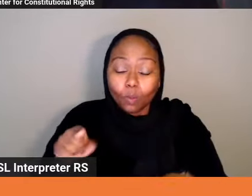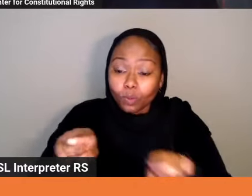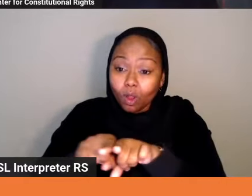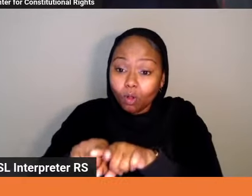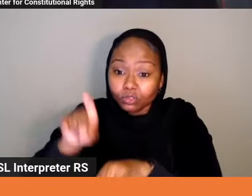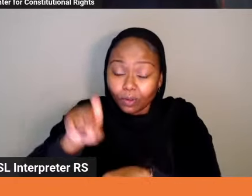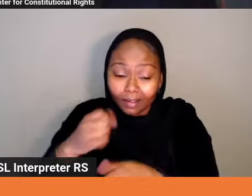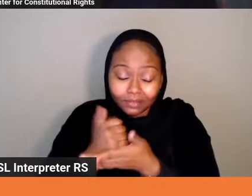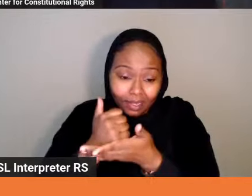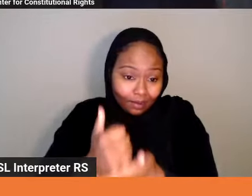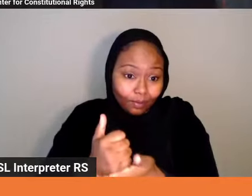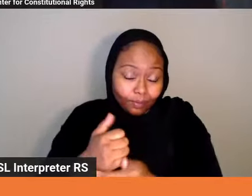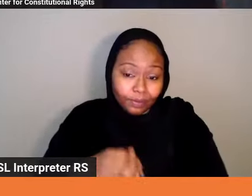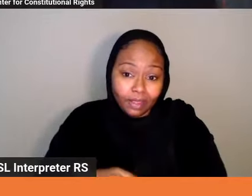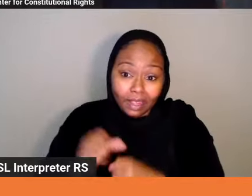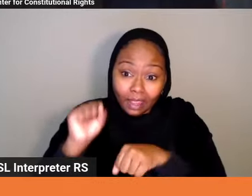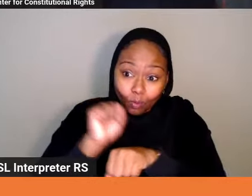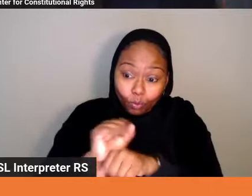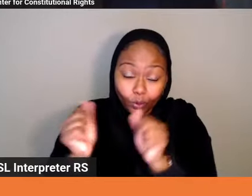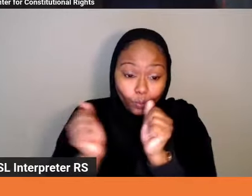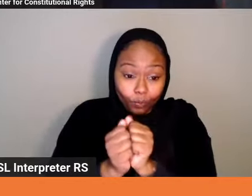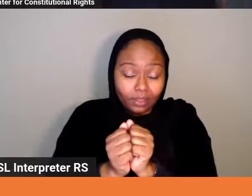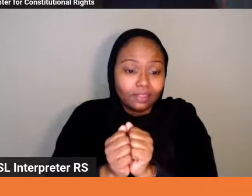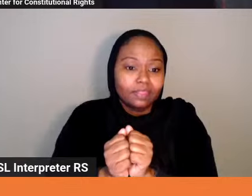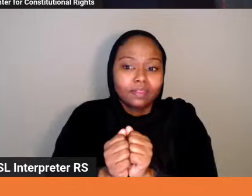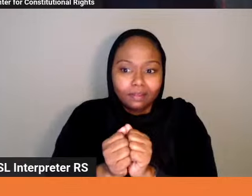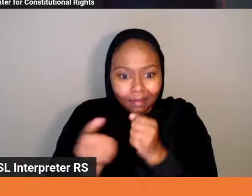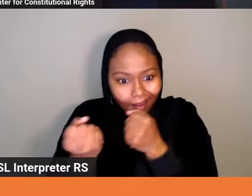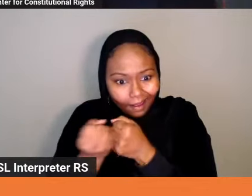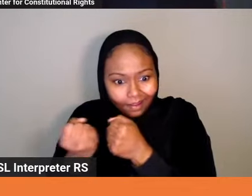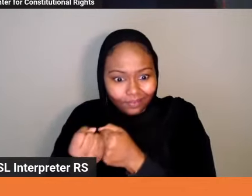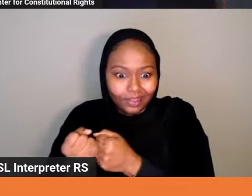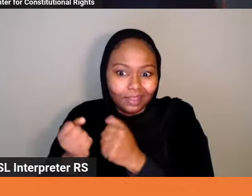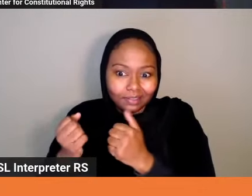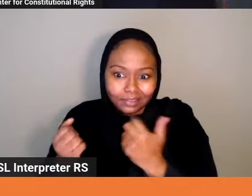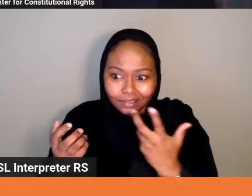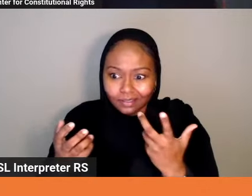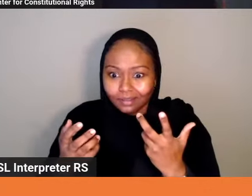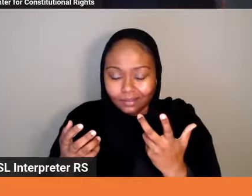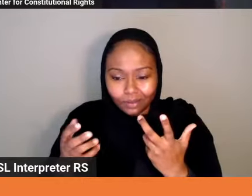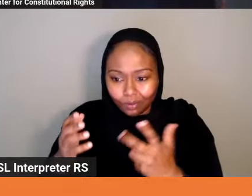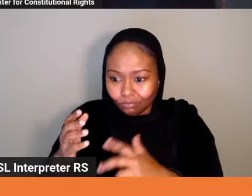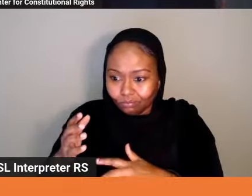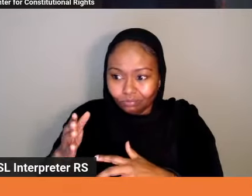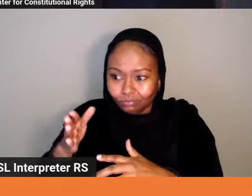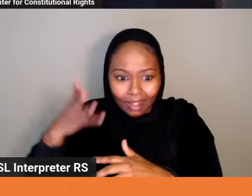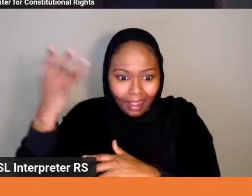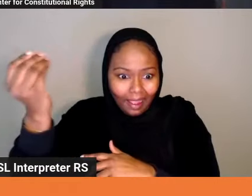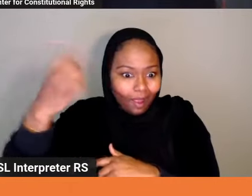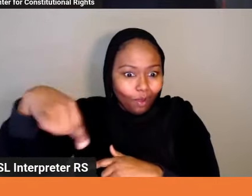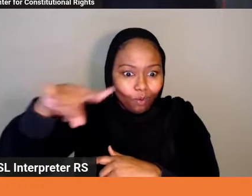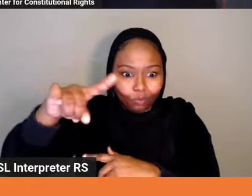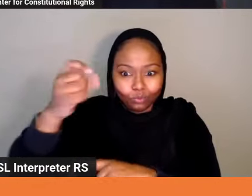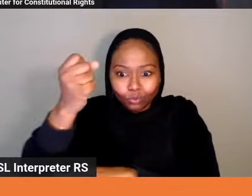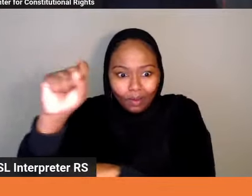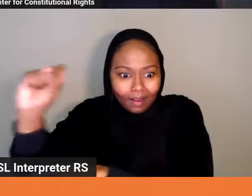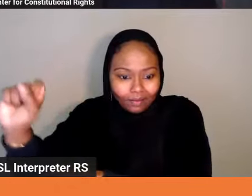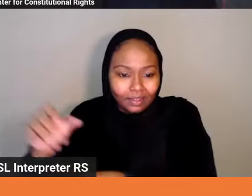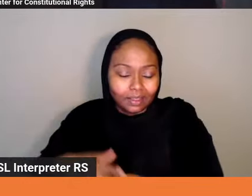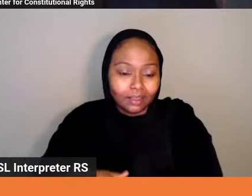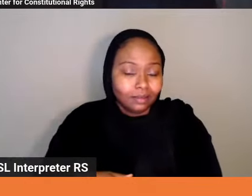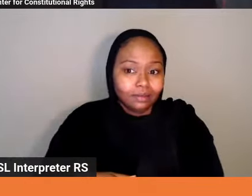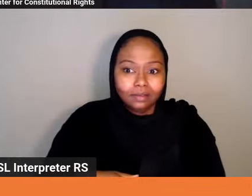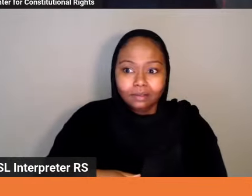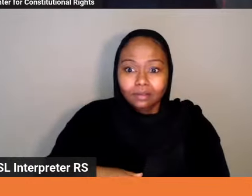help and work with advocates and activists on the streets, in centers of power, in the